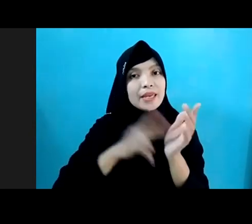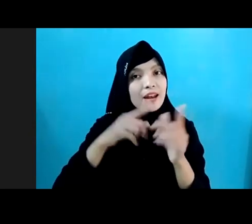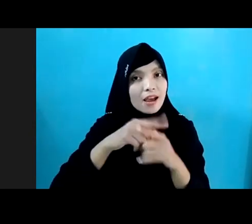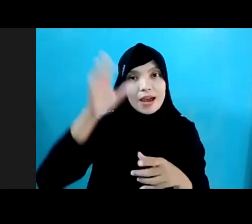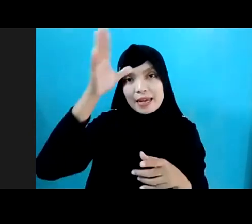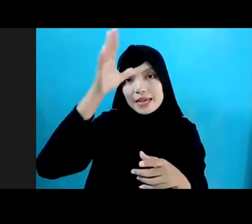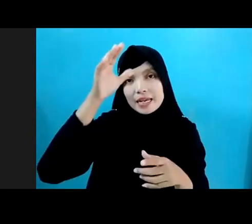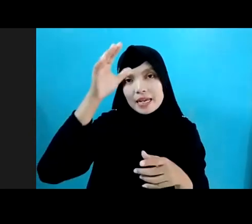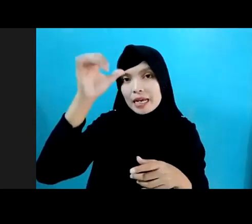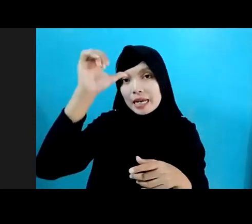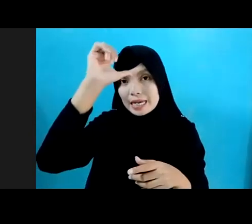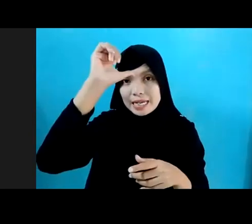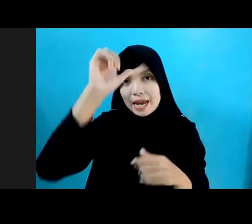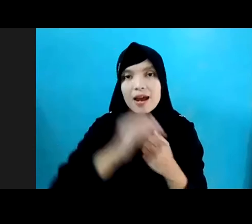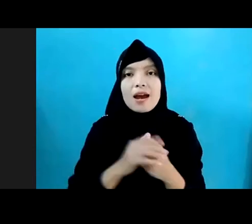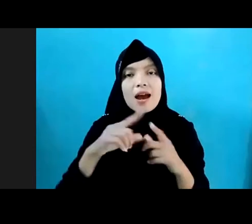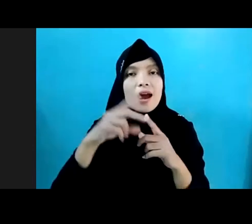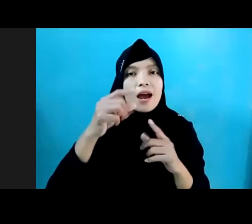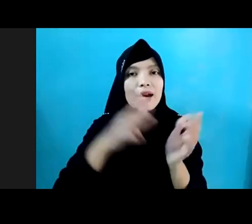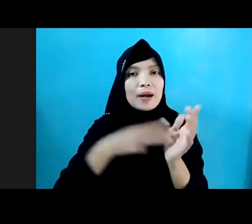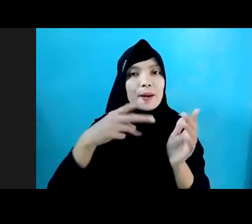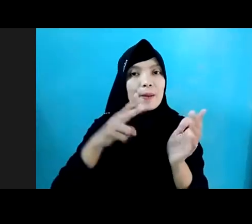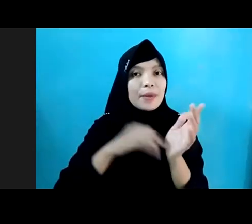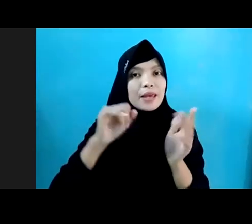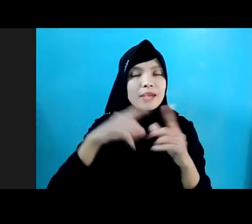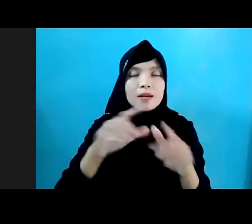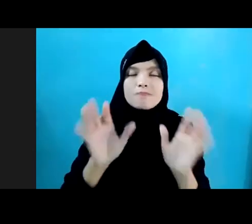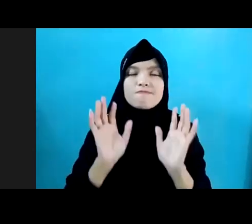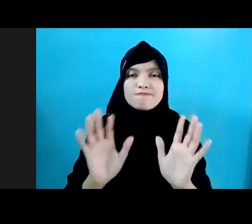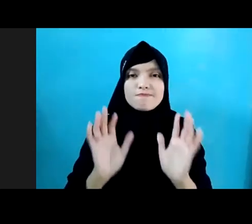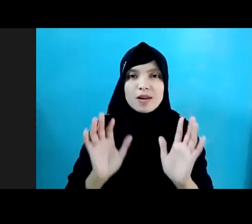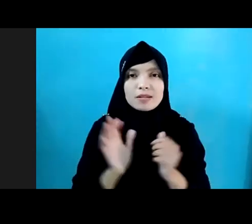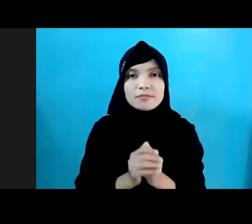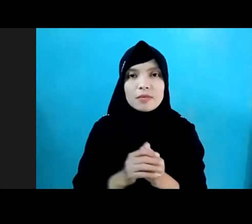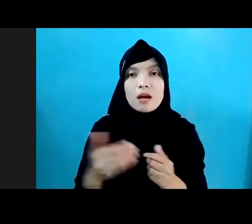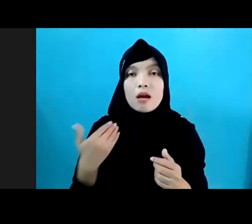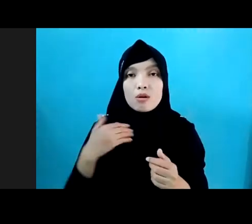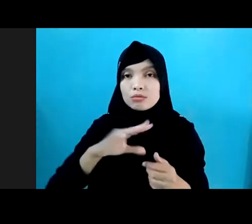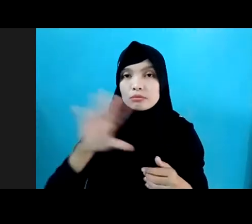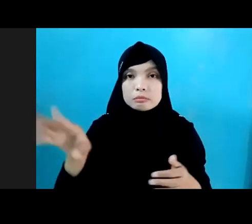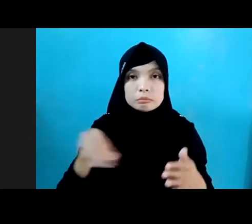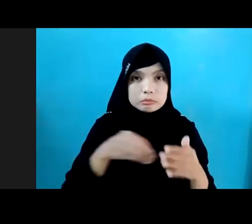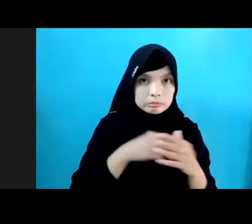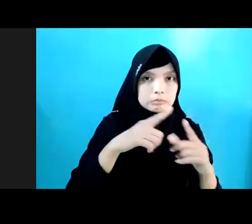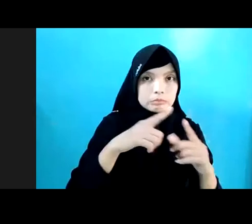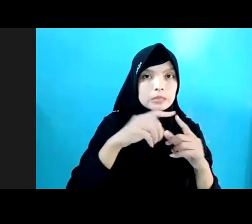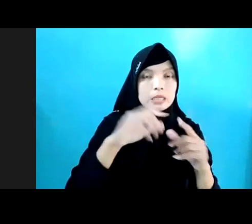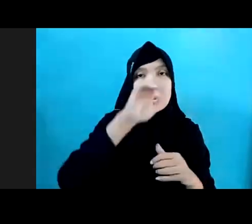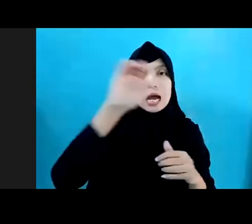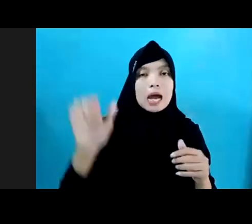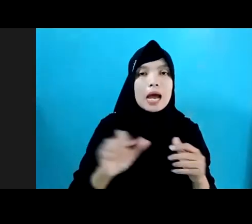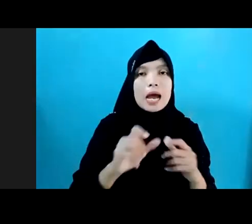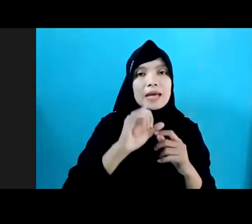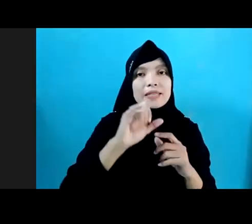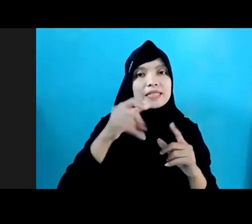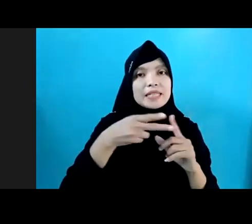I'm Involved In Programs In Southeast Asia And The Pacific And In Papua New Guinea We've Just Recently Run